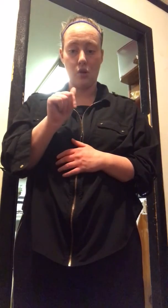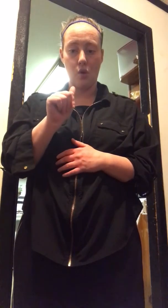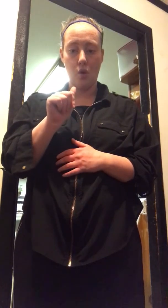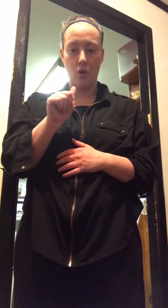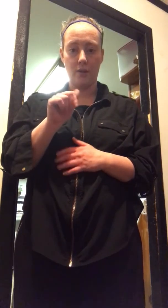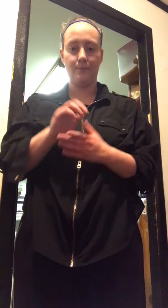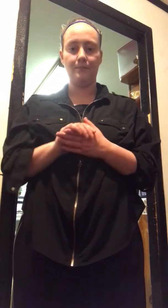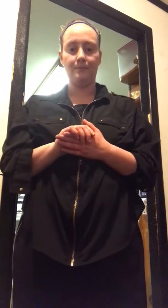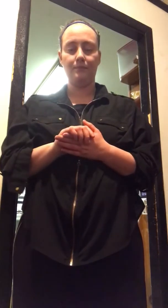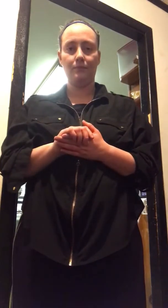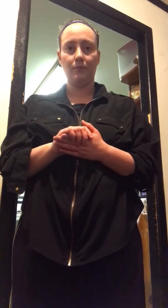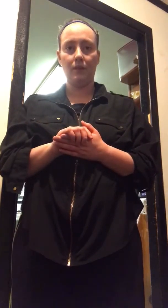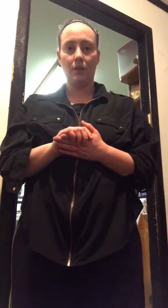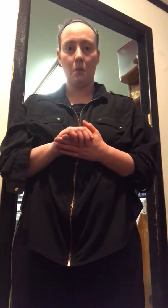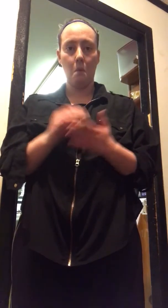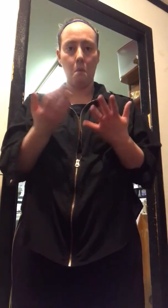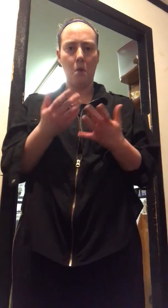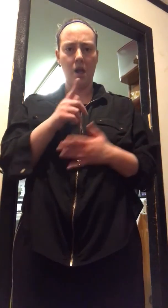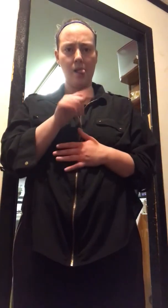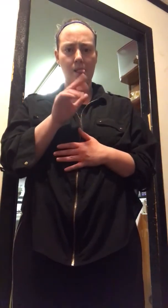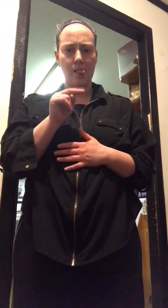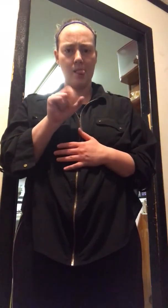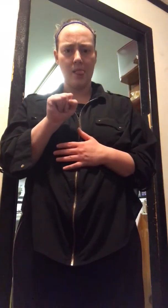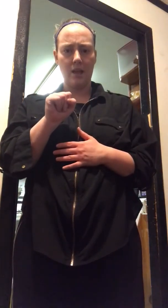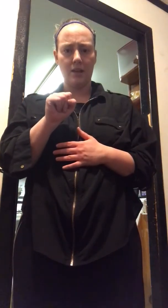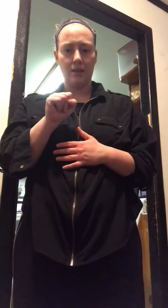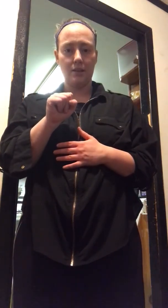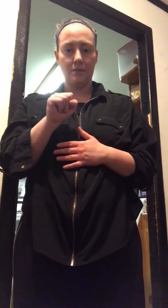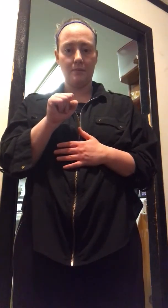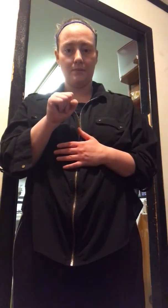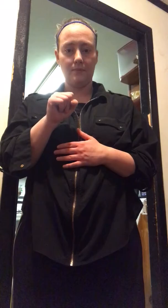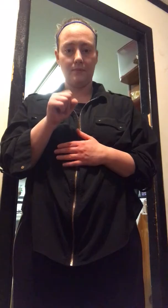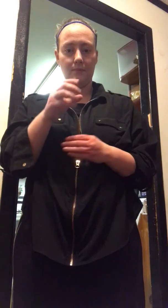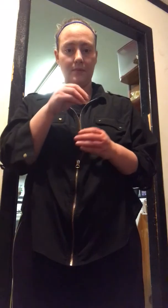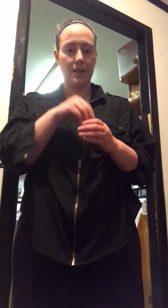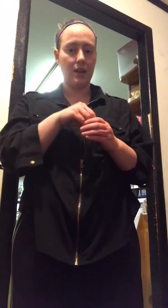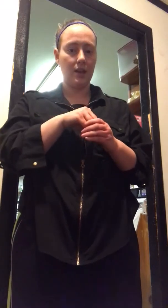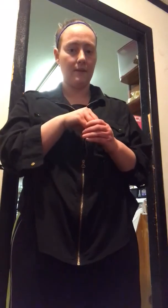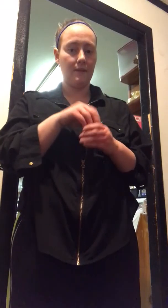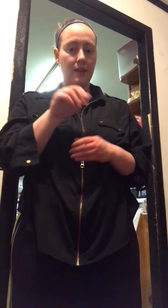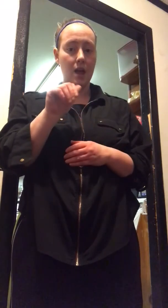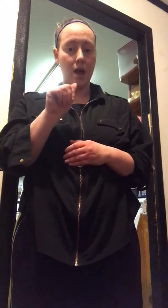Lines what lines the inner surface of the abdominal wall?